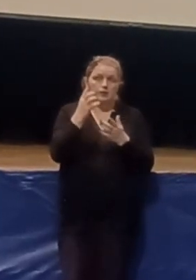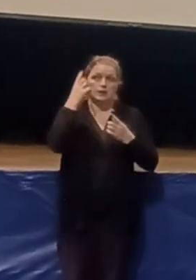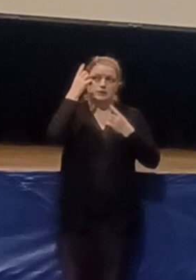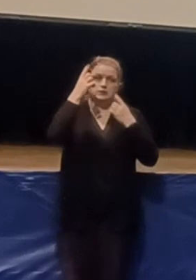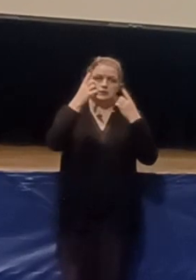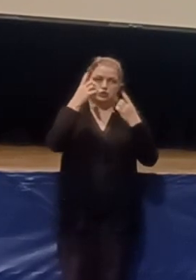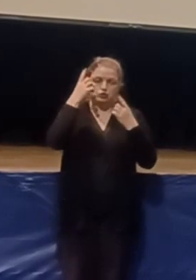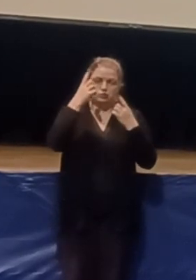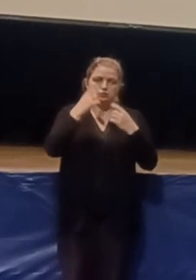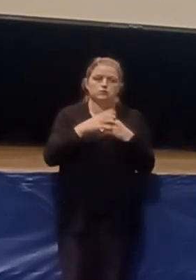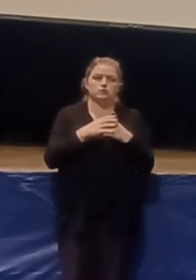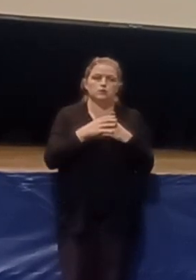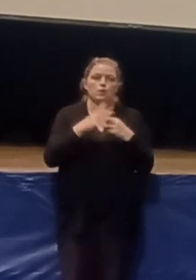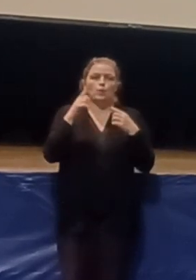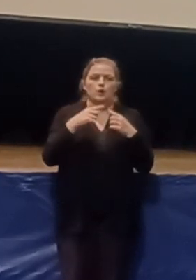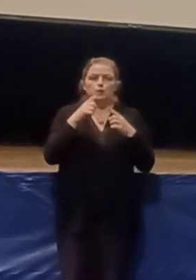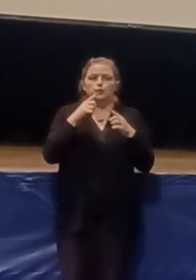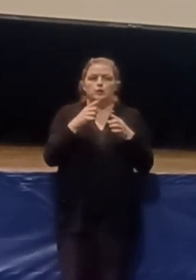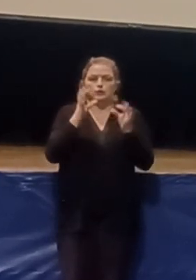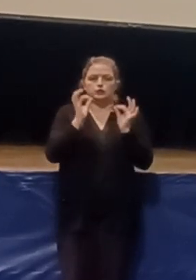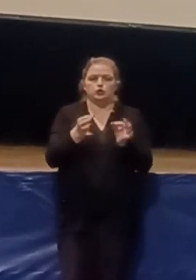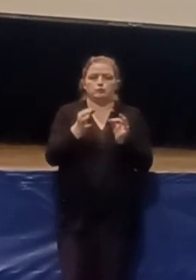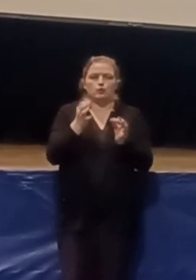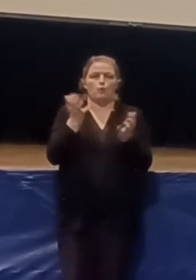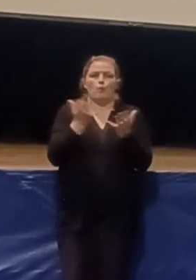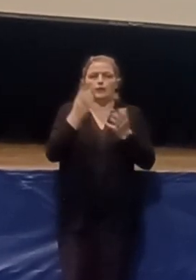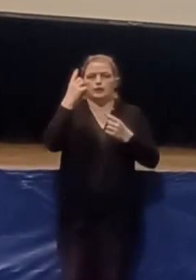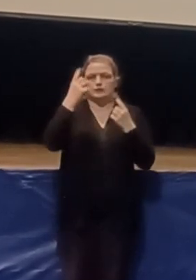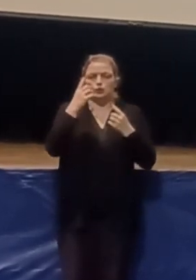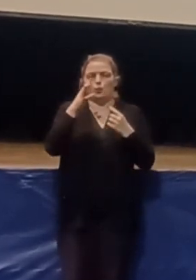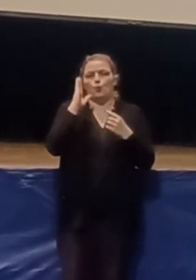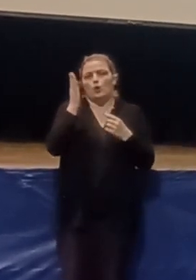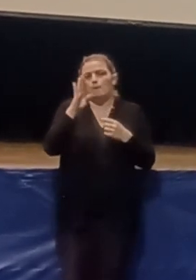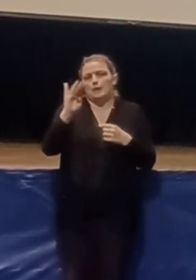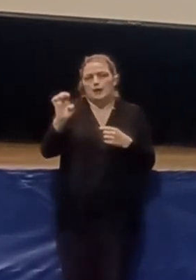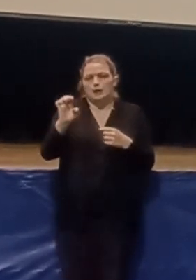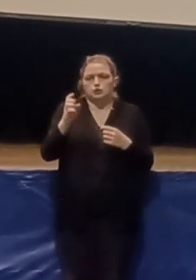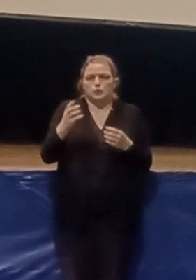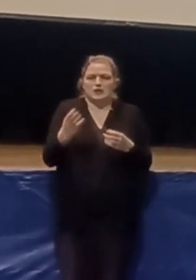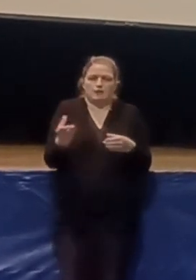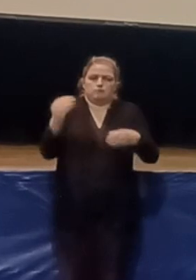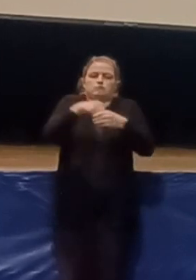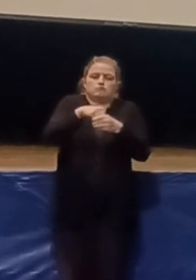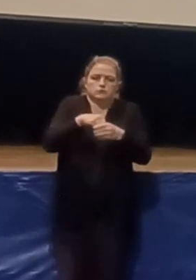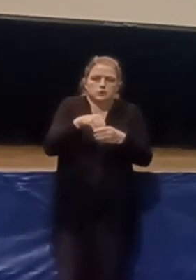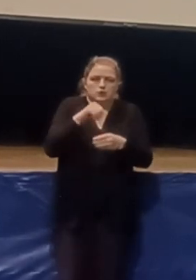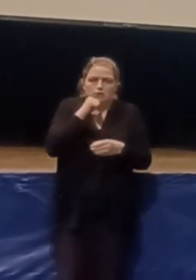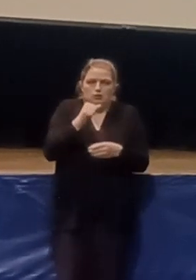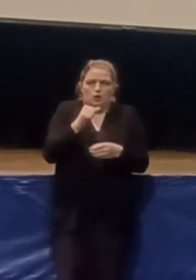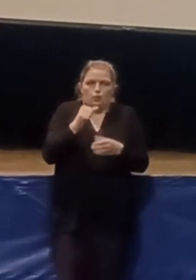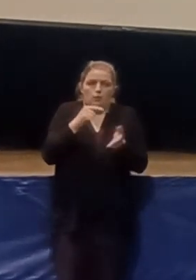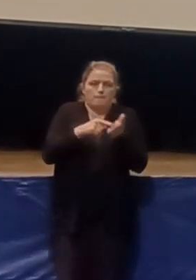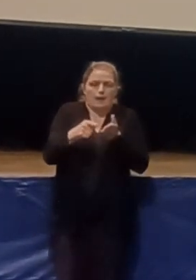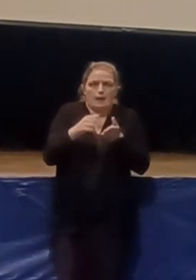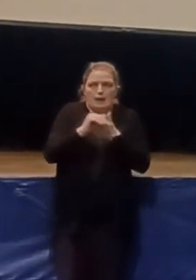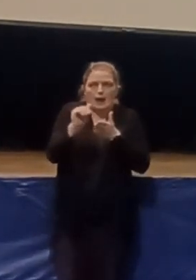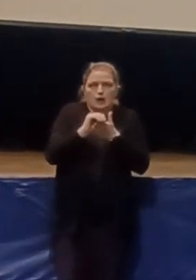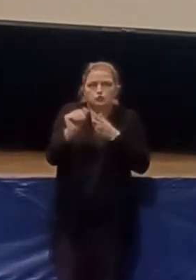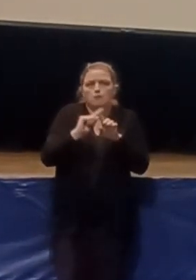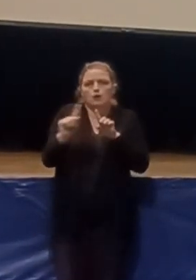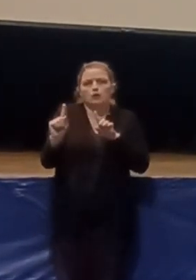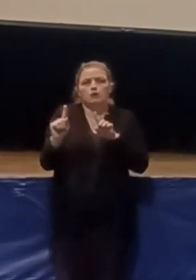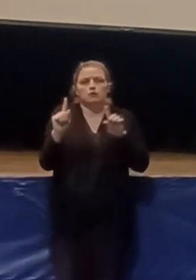considered when we determine what that consideration is going to be. So it's kind of built in, not that we would be paying cash, but we would